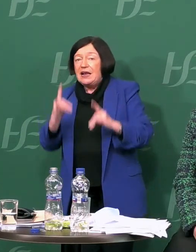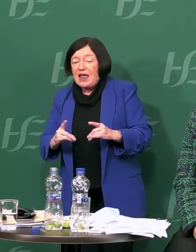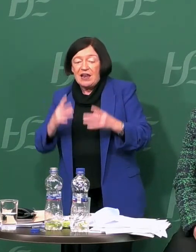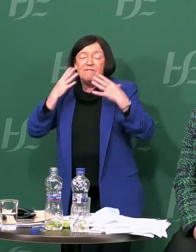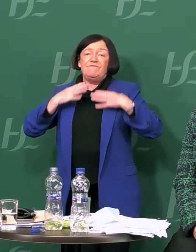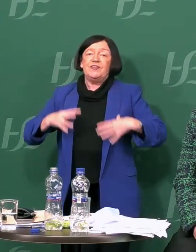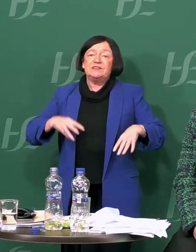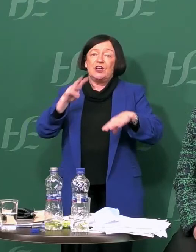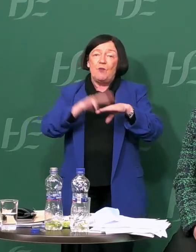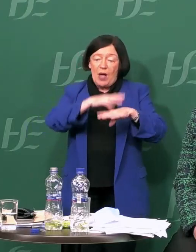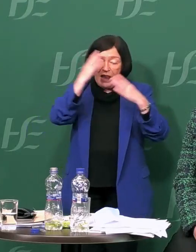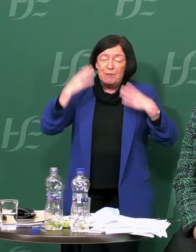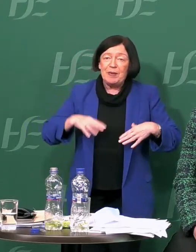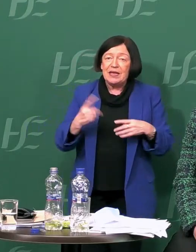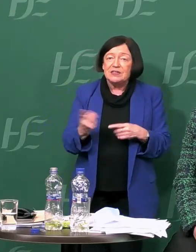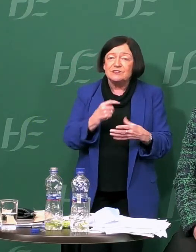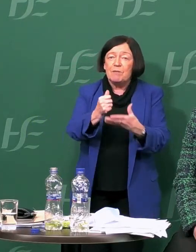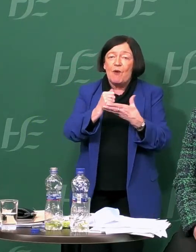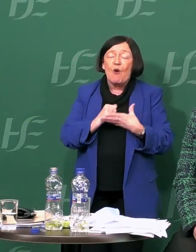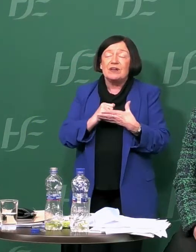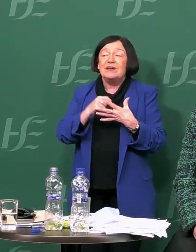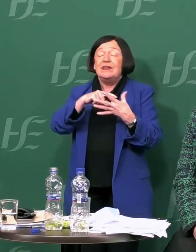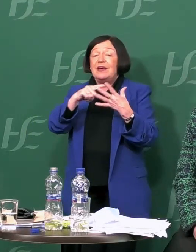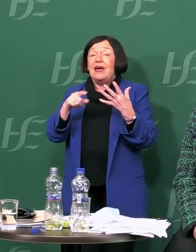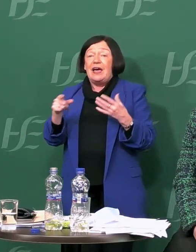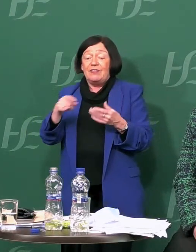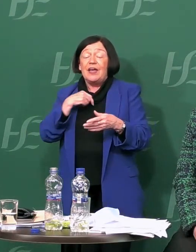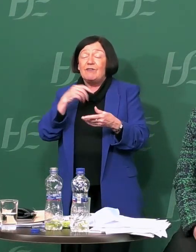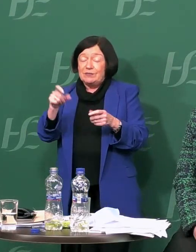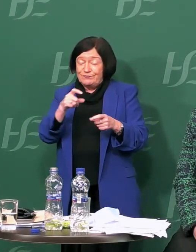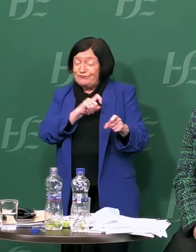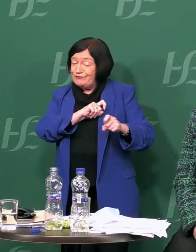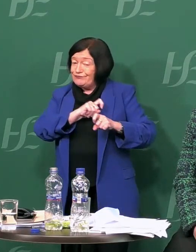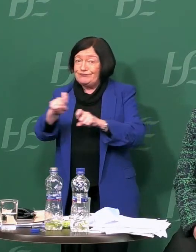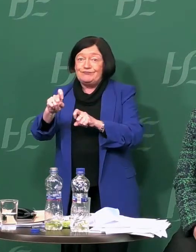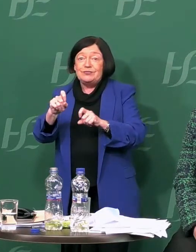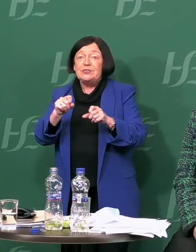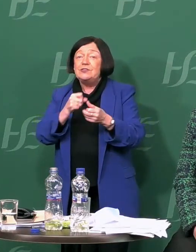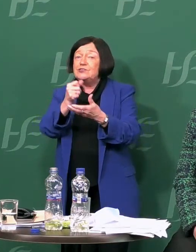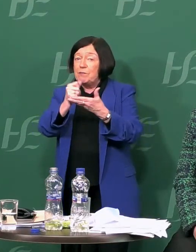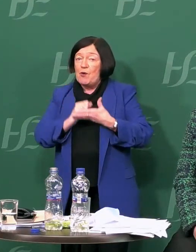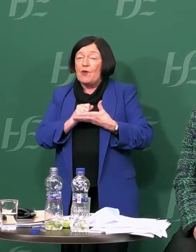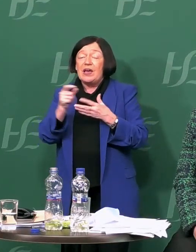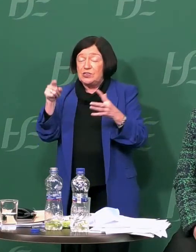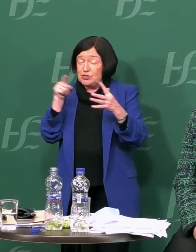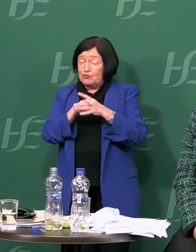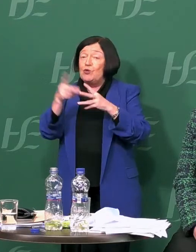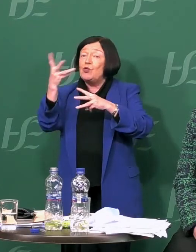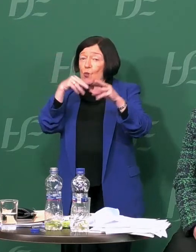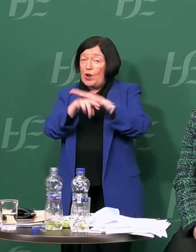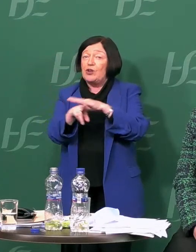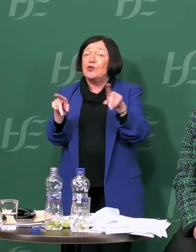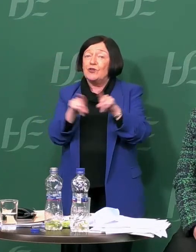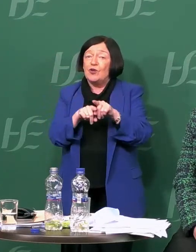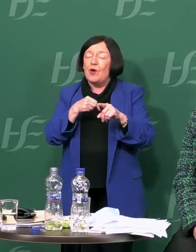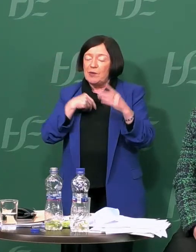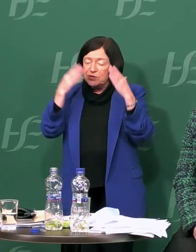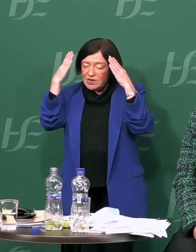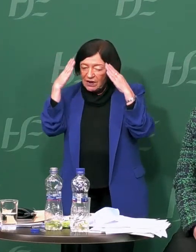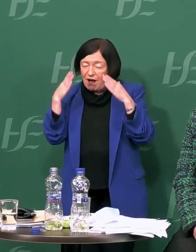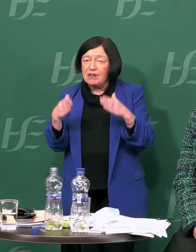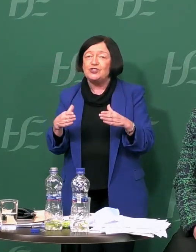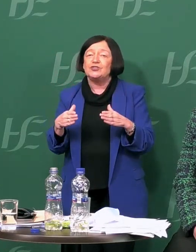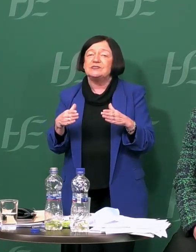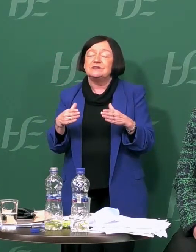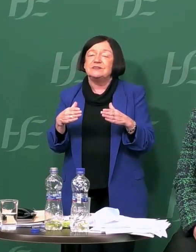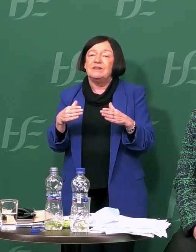mental wellbeing supports, and that's part of our ongoing support throughout the system. And it is throughout winter as well. Really conscious of the